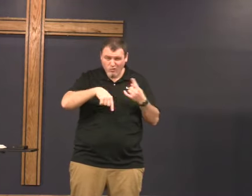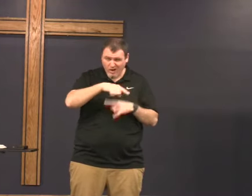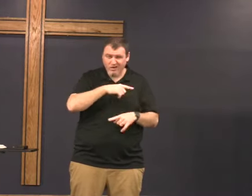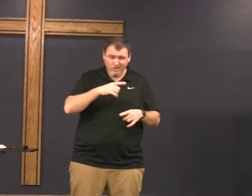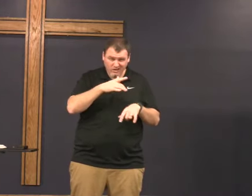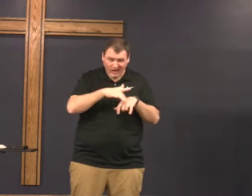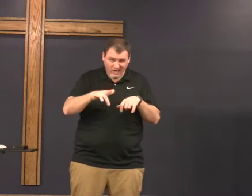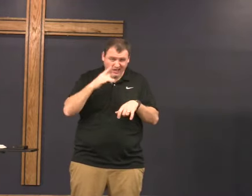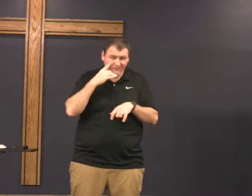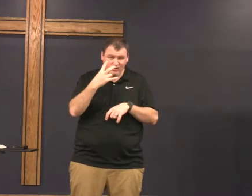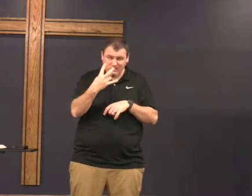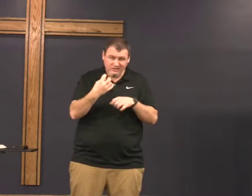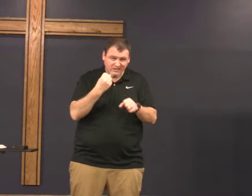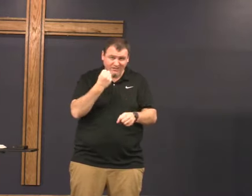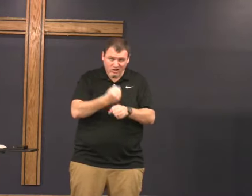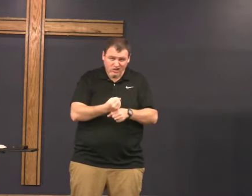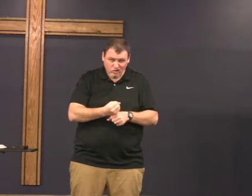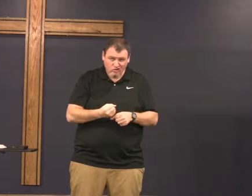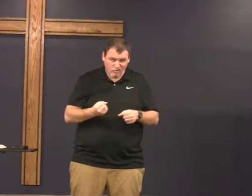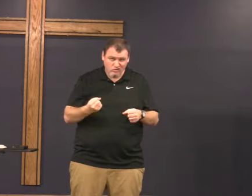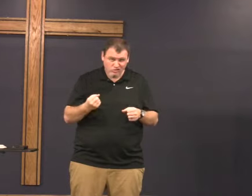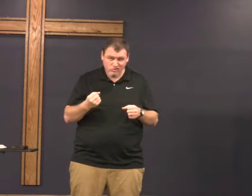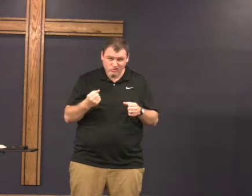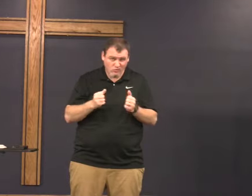hit him like a 2x4. And